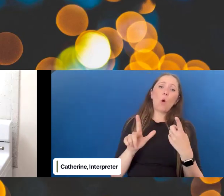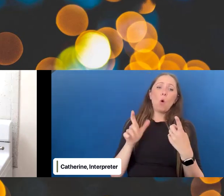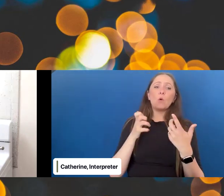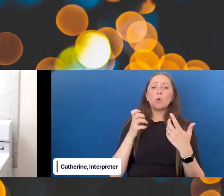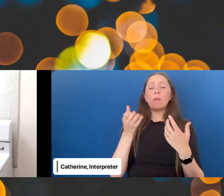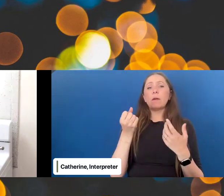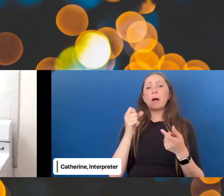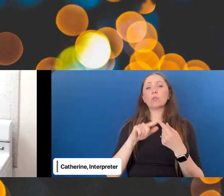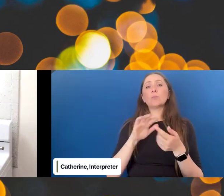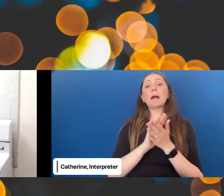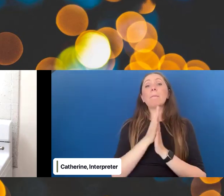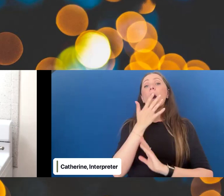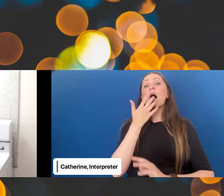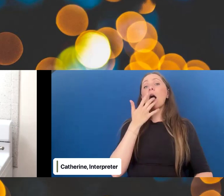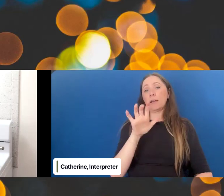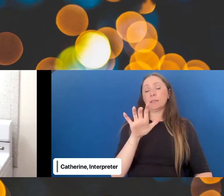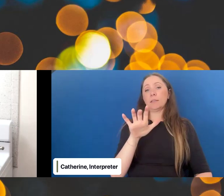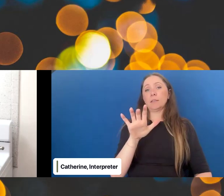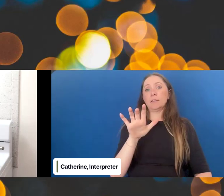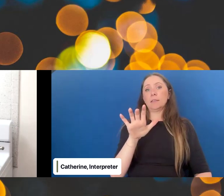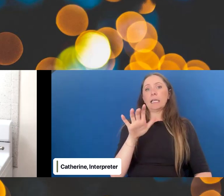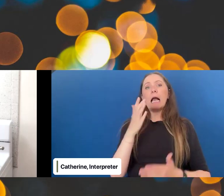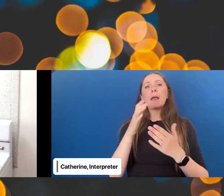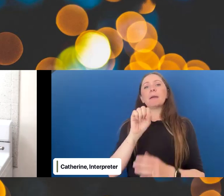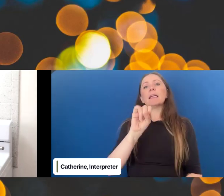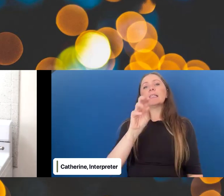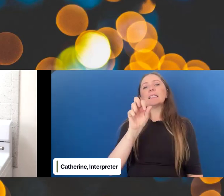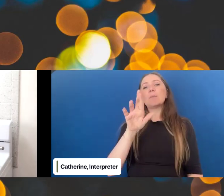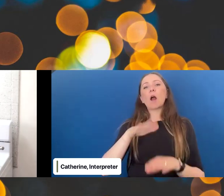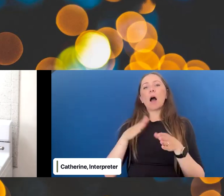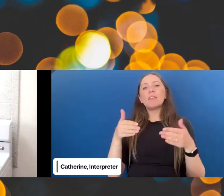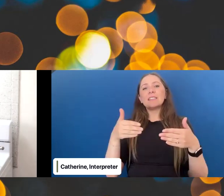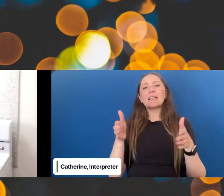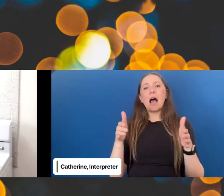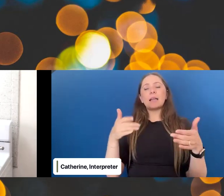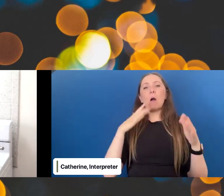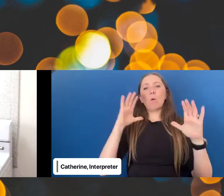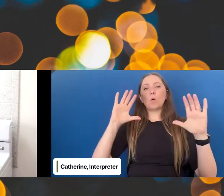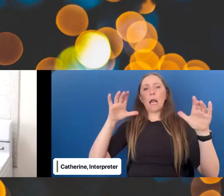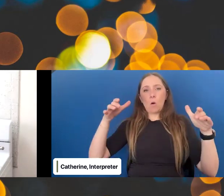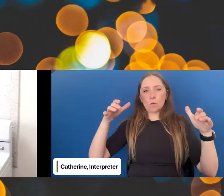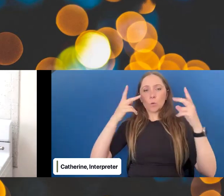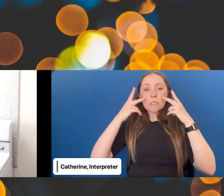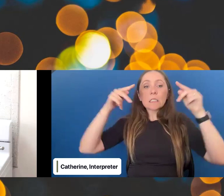start getting hot and maybe simmering on the sides. Let me pan down so you can see what I'm about.